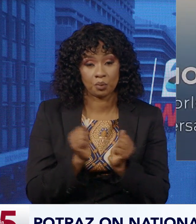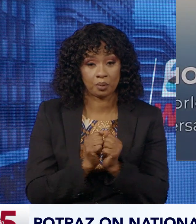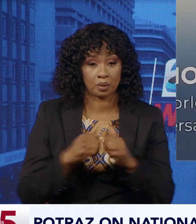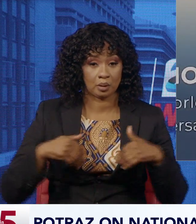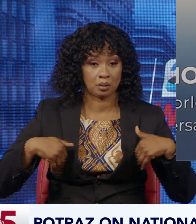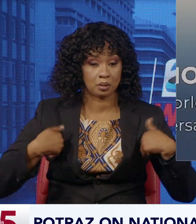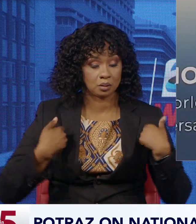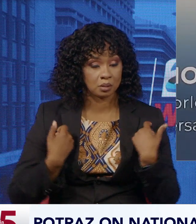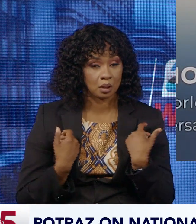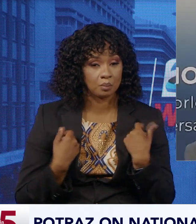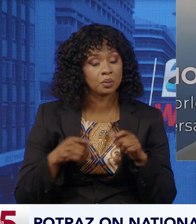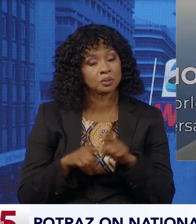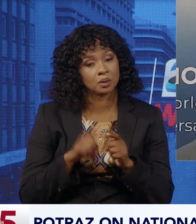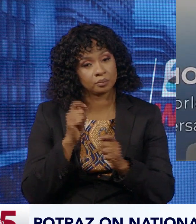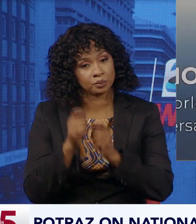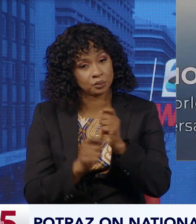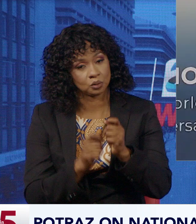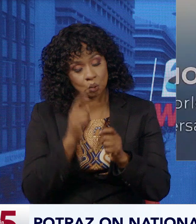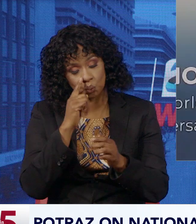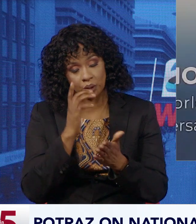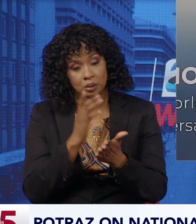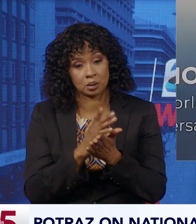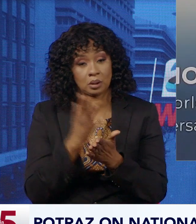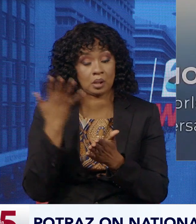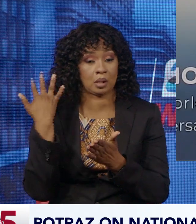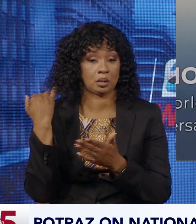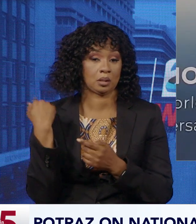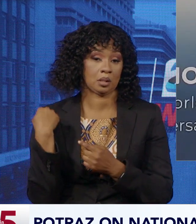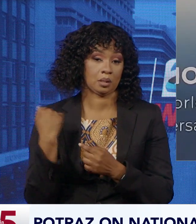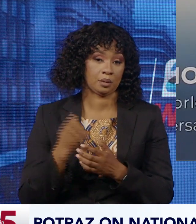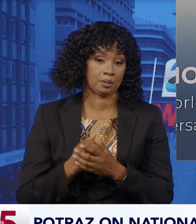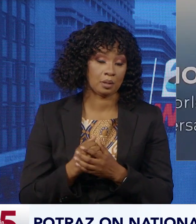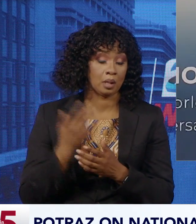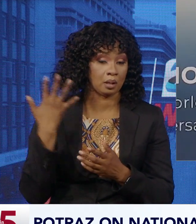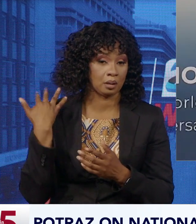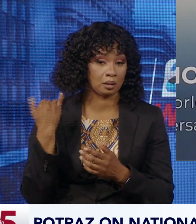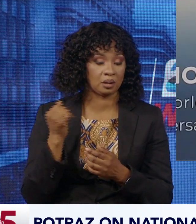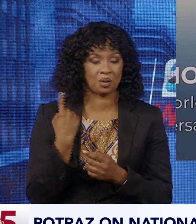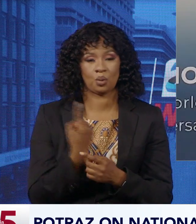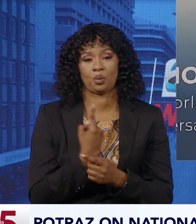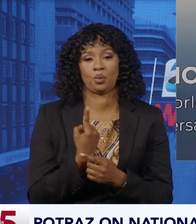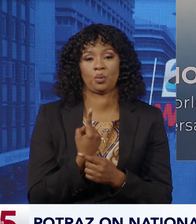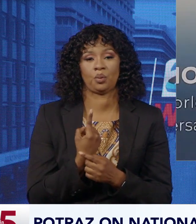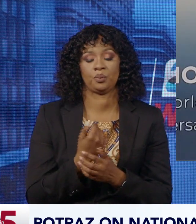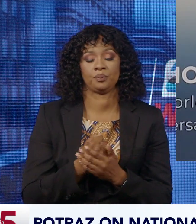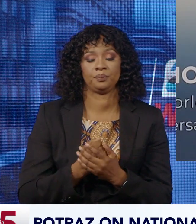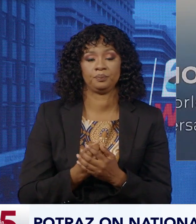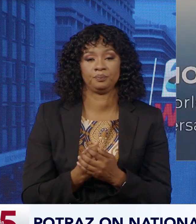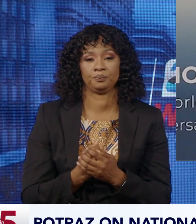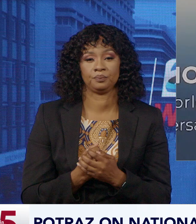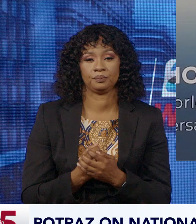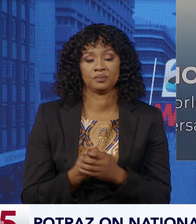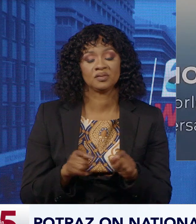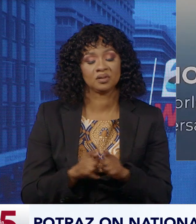disabilities who have been trained since we started last year. Last year alone,